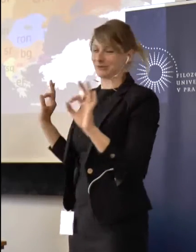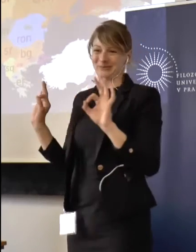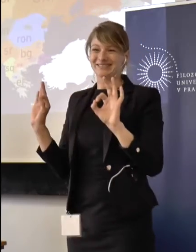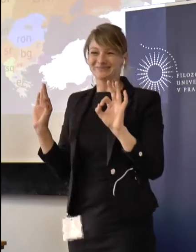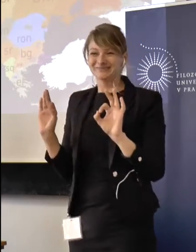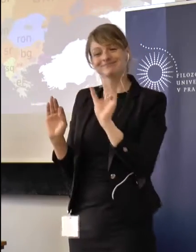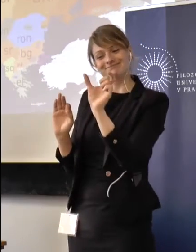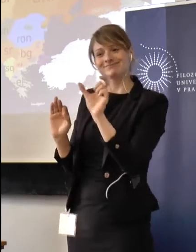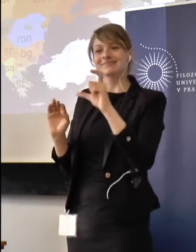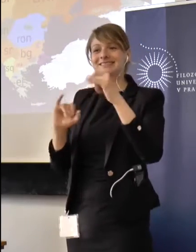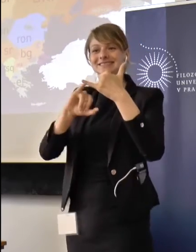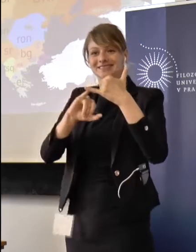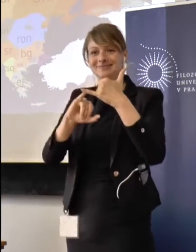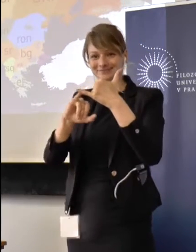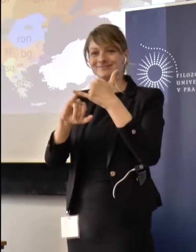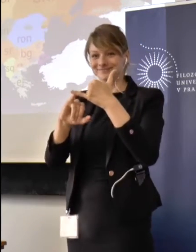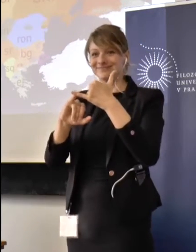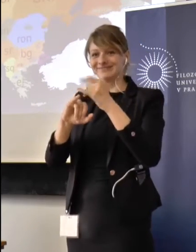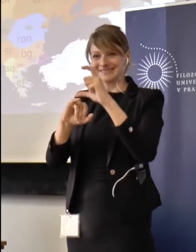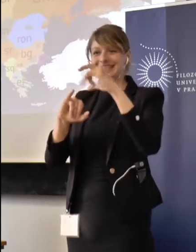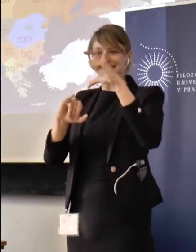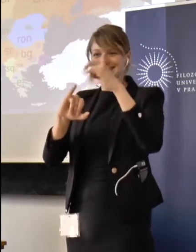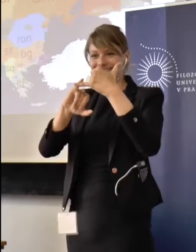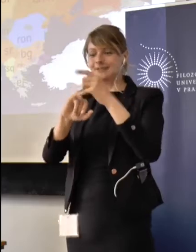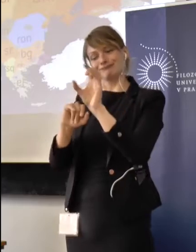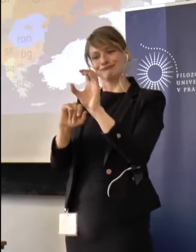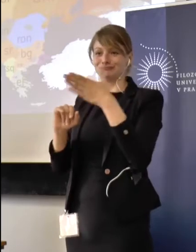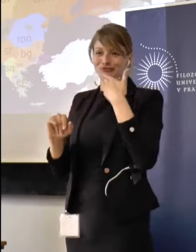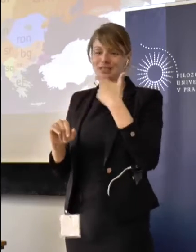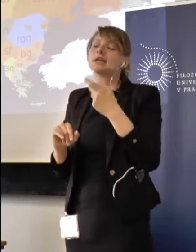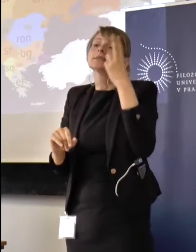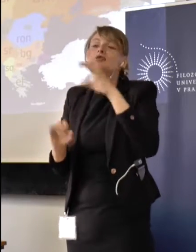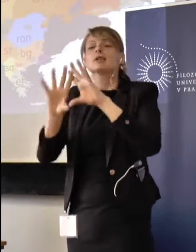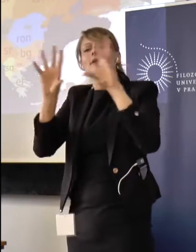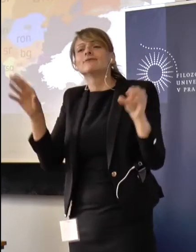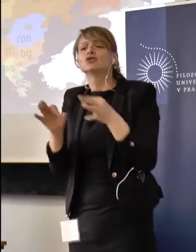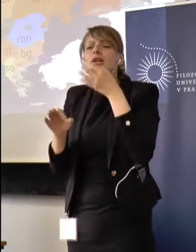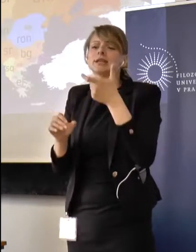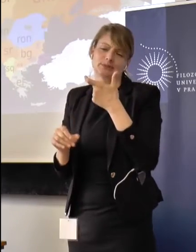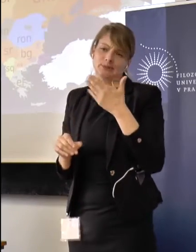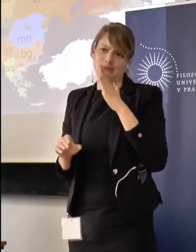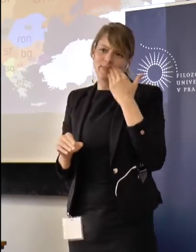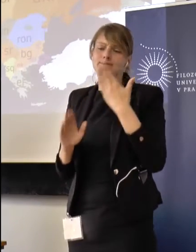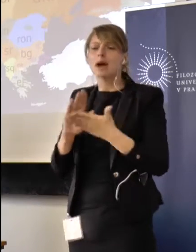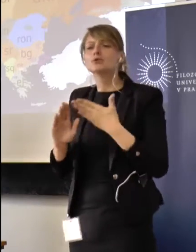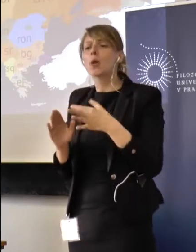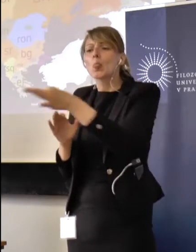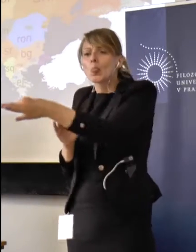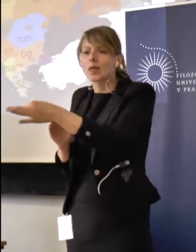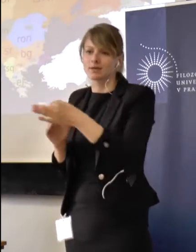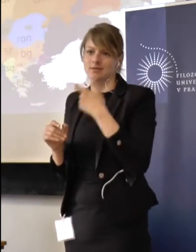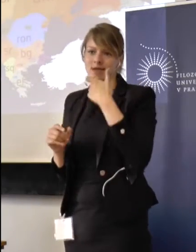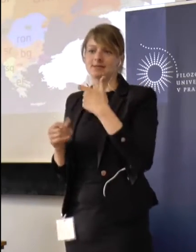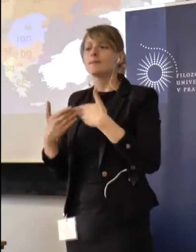anyhow, but yeah, many languages are lacking there. Minority languages are lacking, and so on. So it's a very general language. However, I like it very much. So